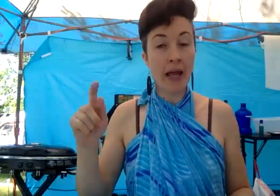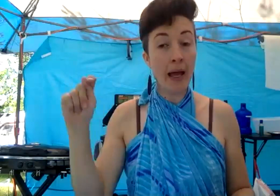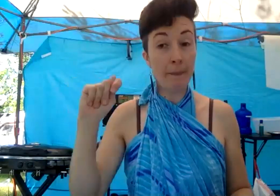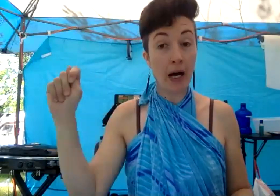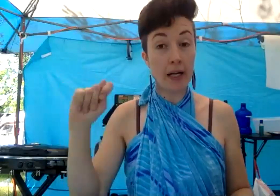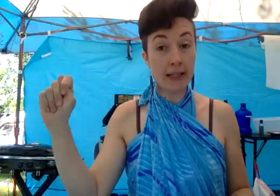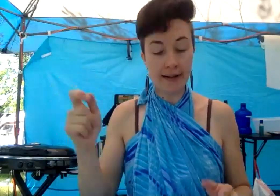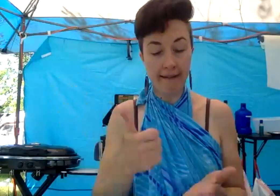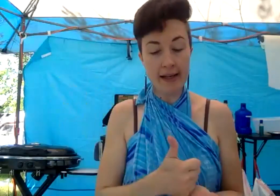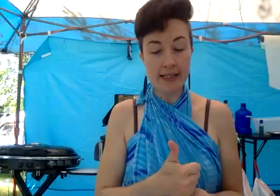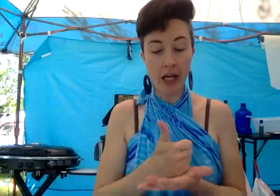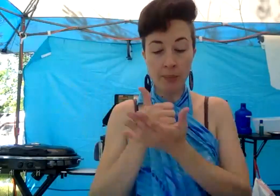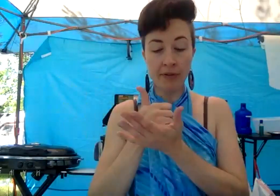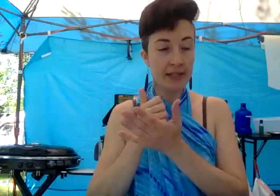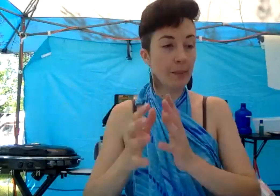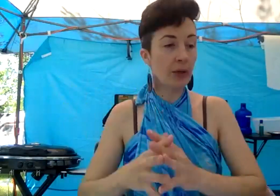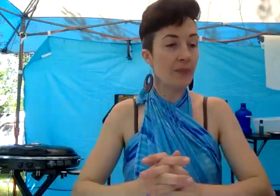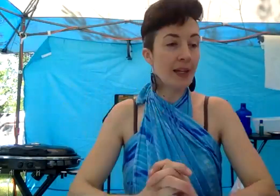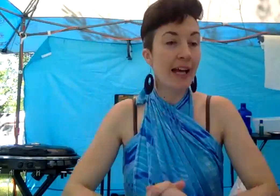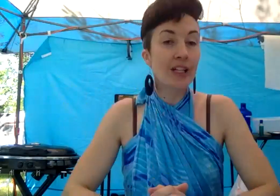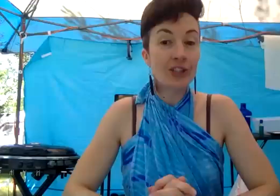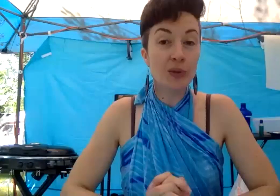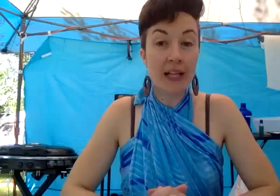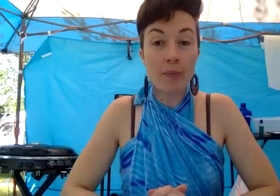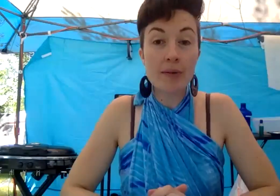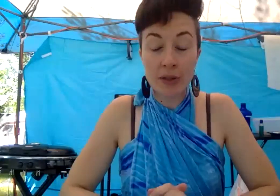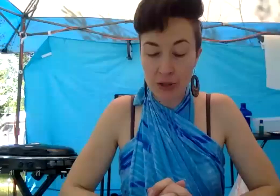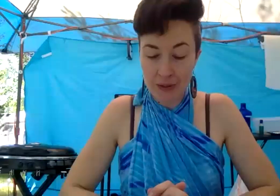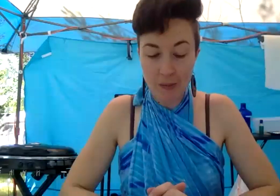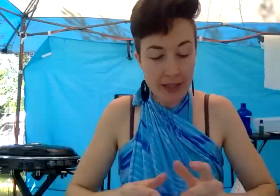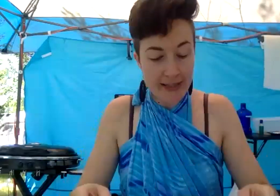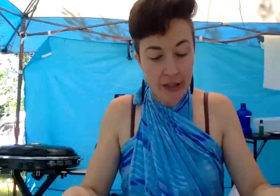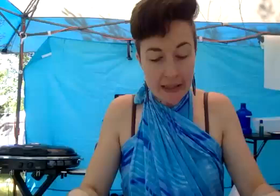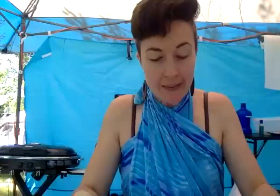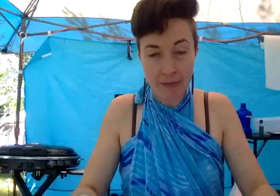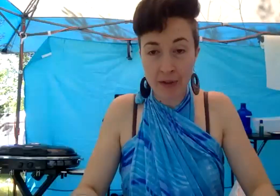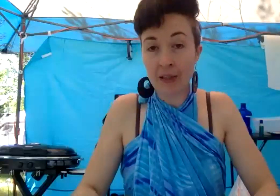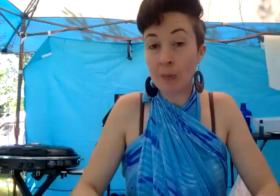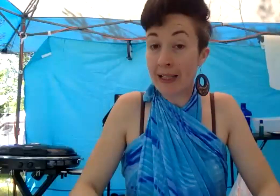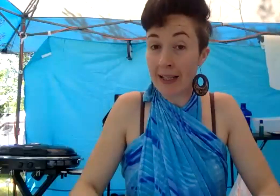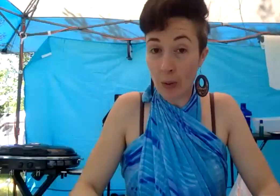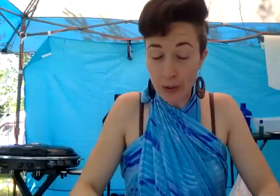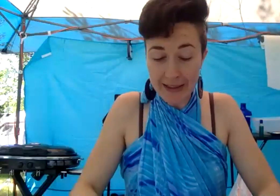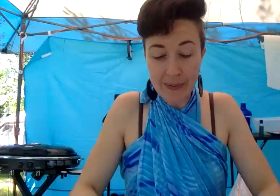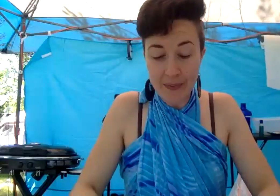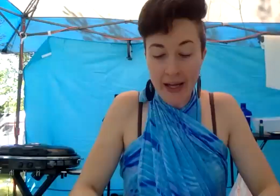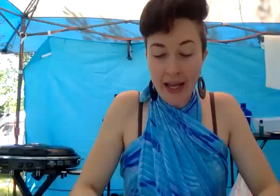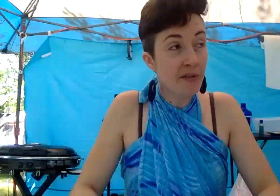and potty and help, for example, you can help them learn to express their needs before they can communicate orally. And of